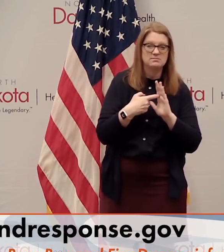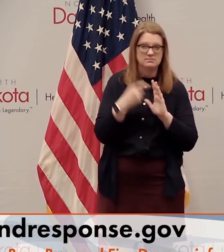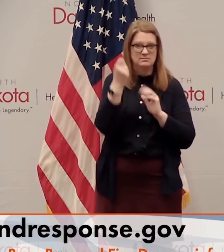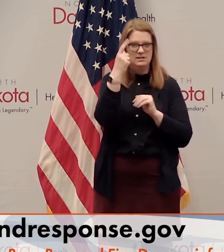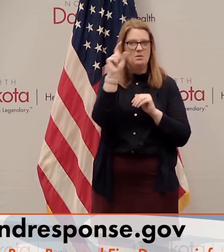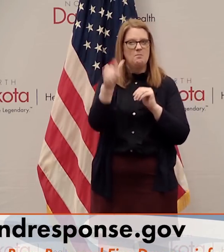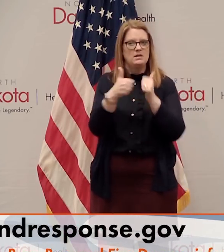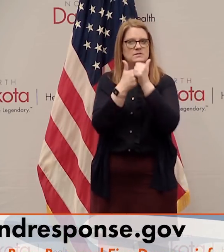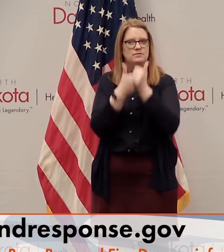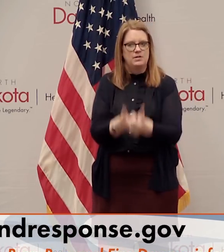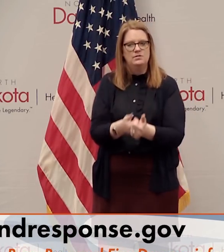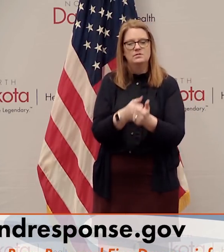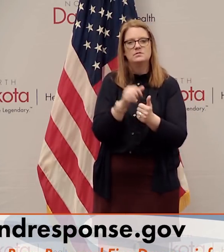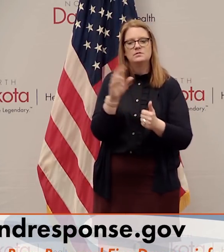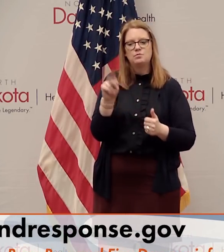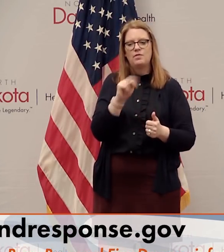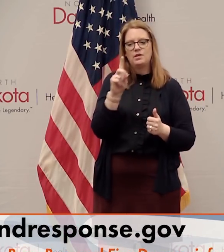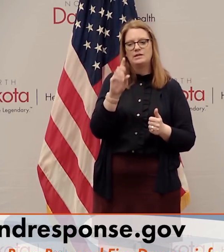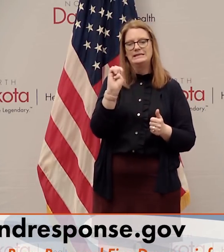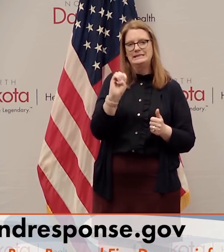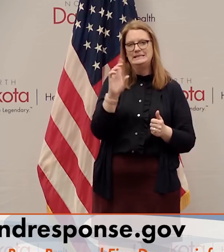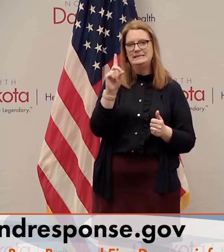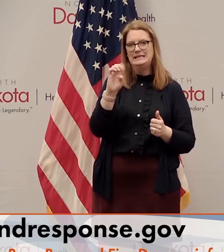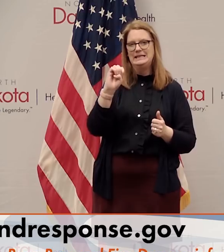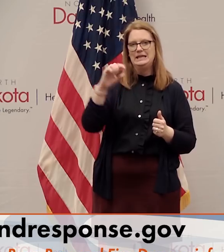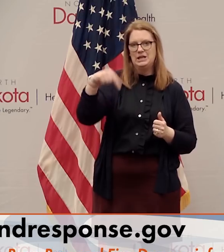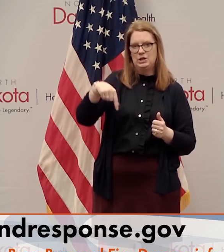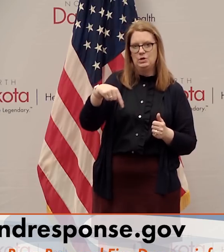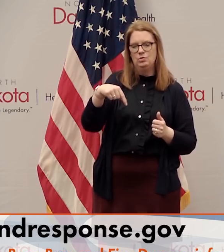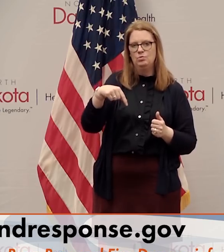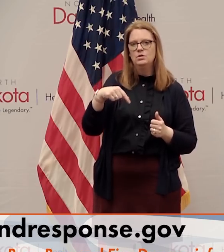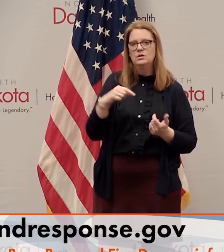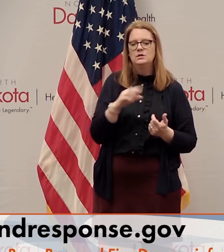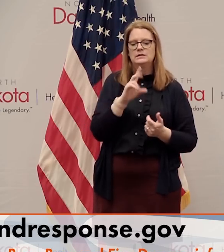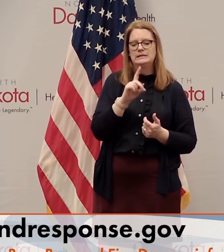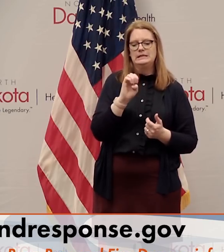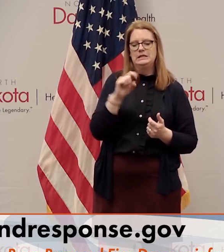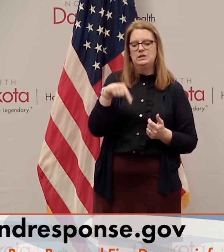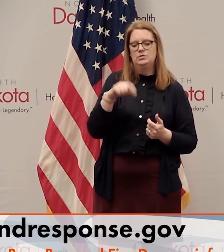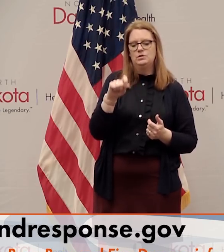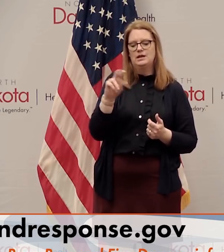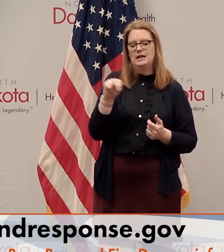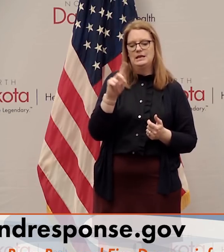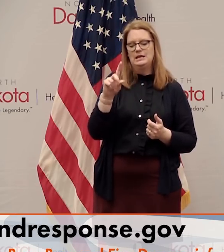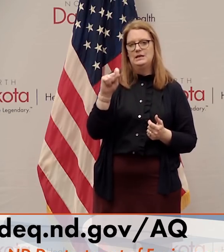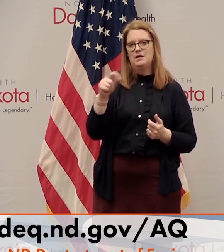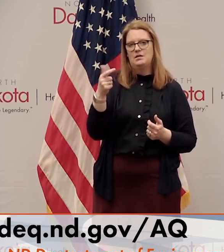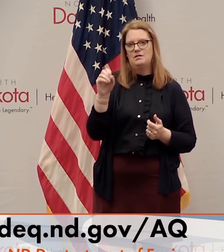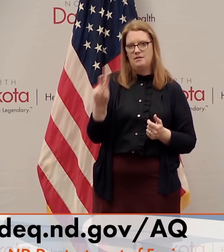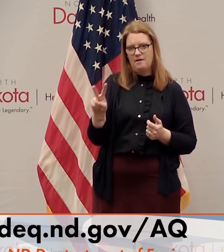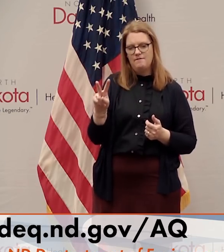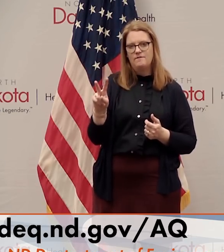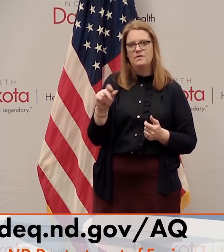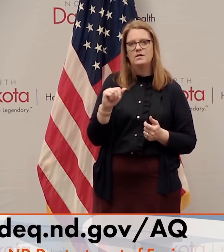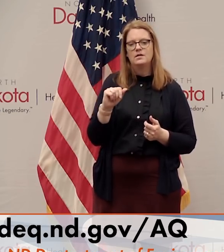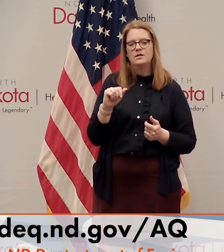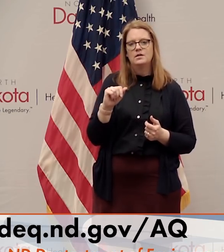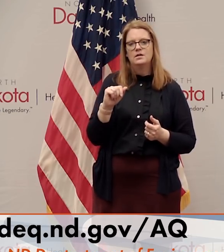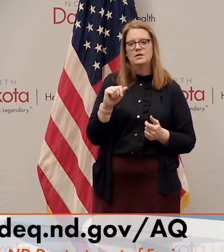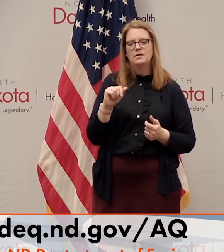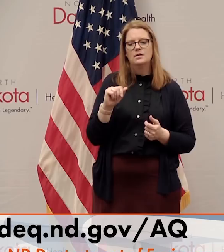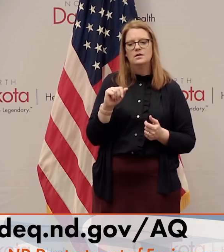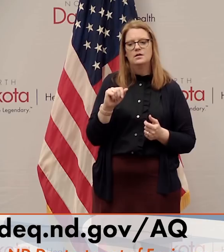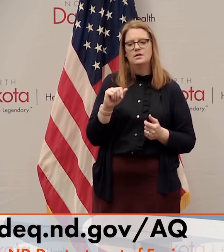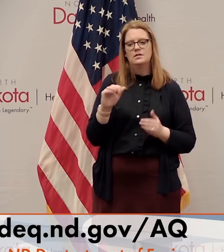the North Dakota DEQ's open burn laws by visiting their website at deq.nd.gov, and